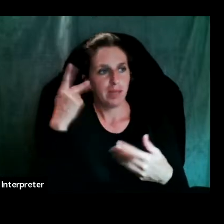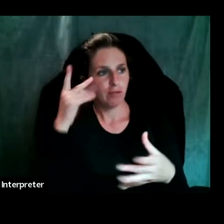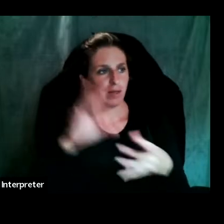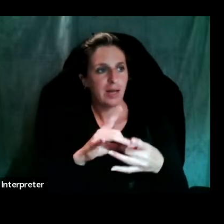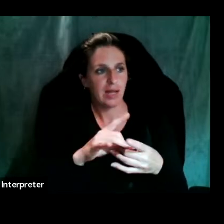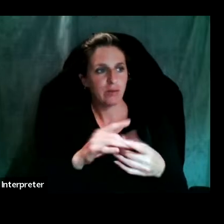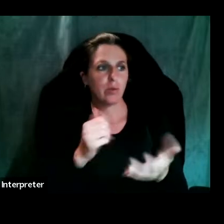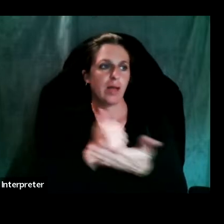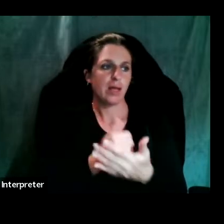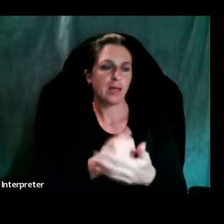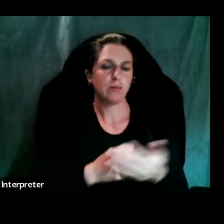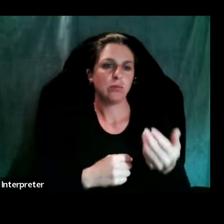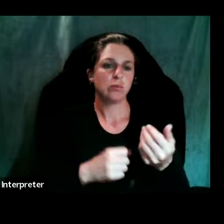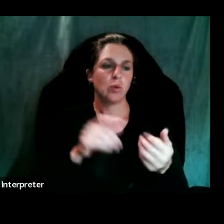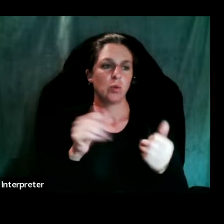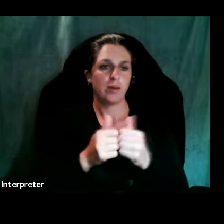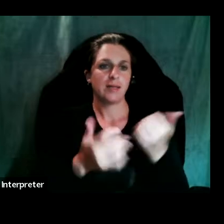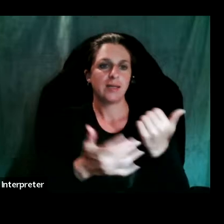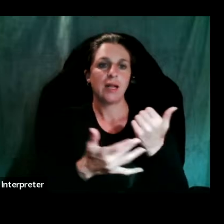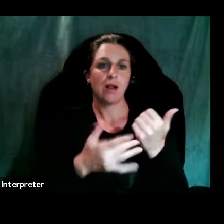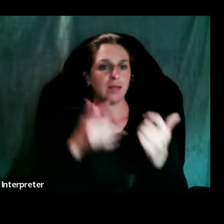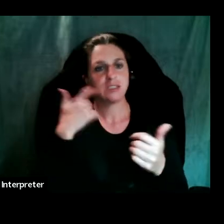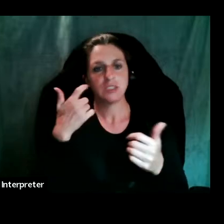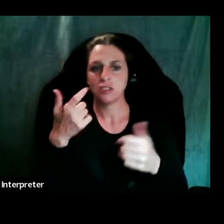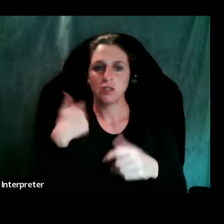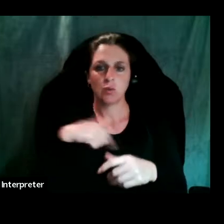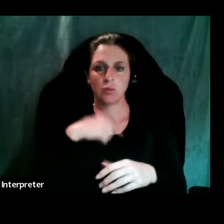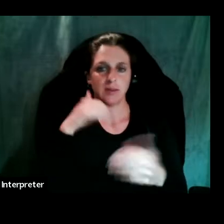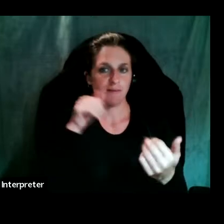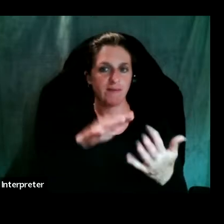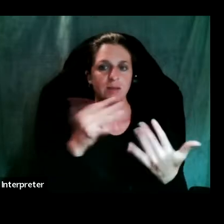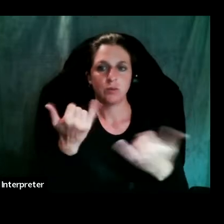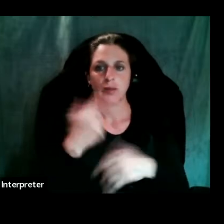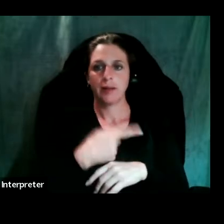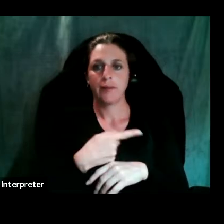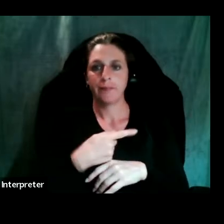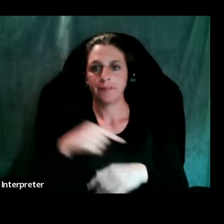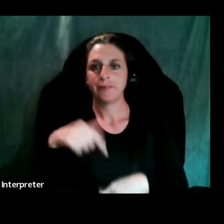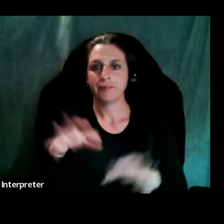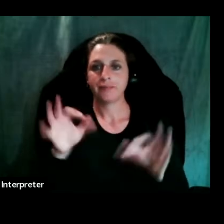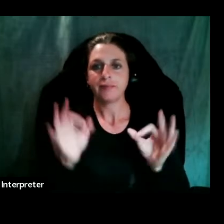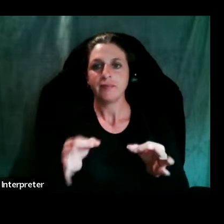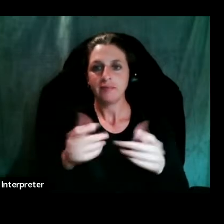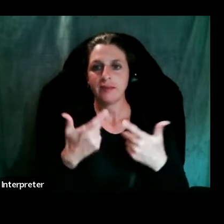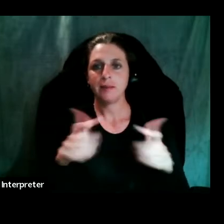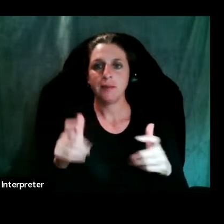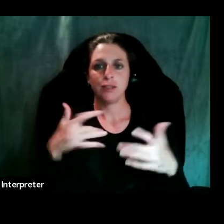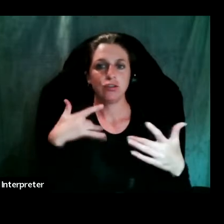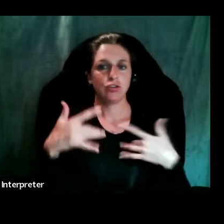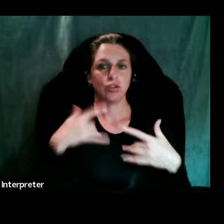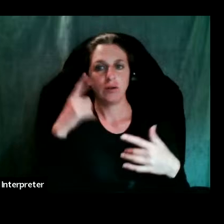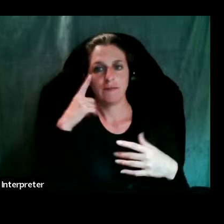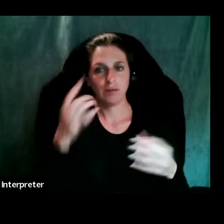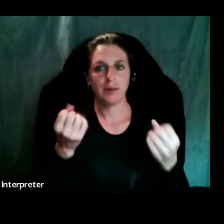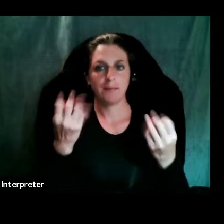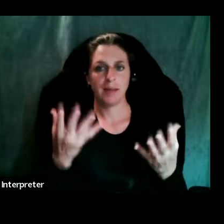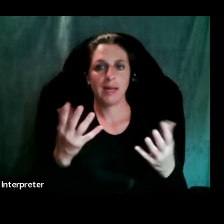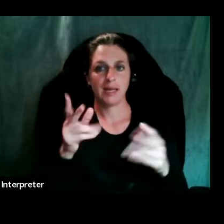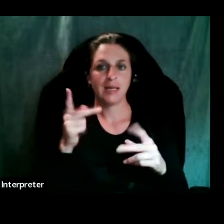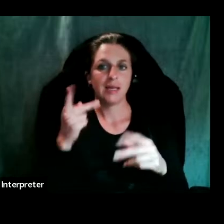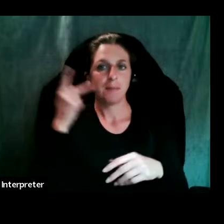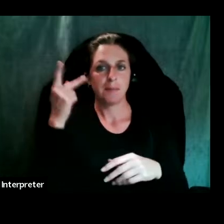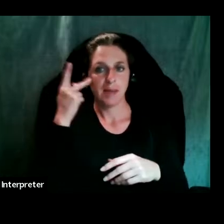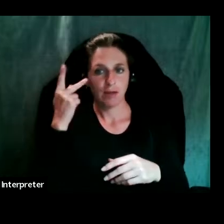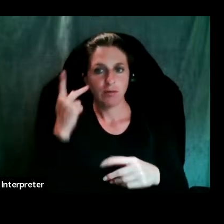technology addiction that we're facing today. Great. This is definitely a big concern for many of the parents that come to